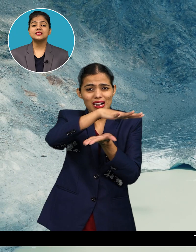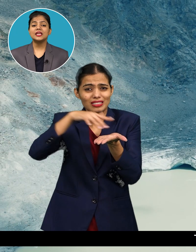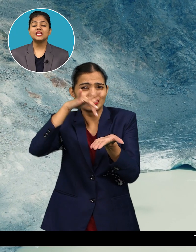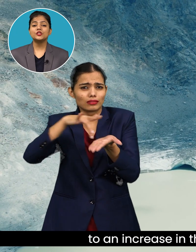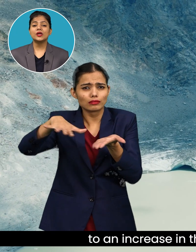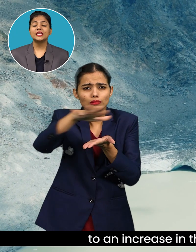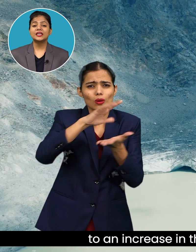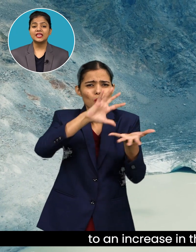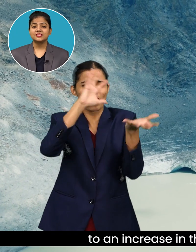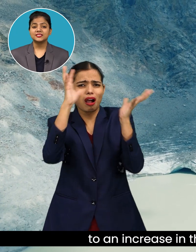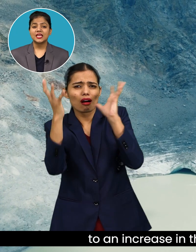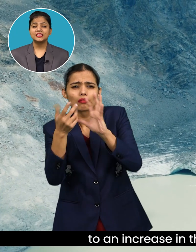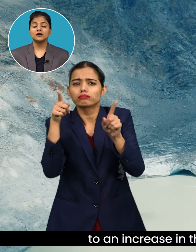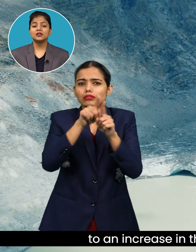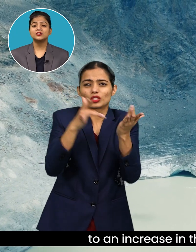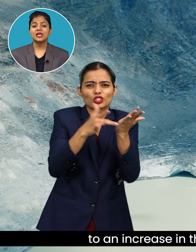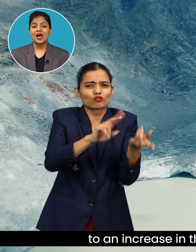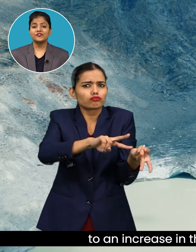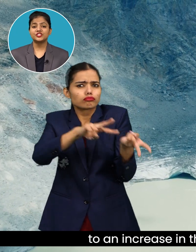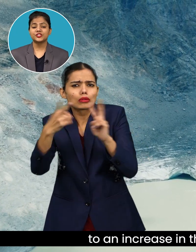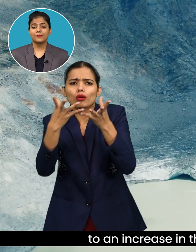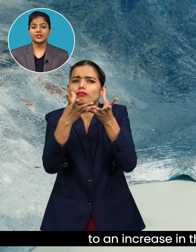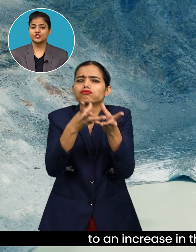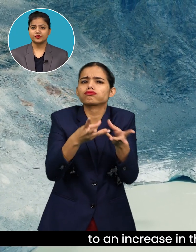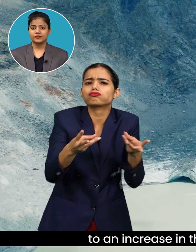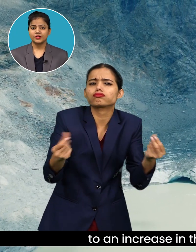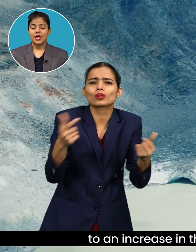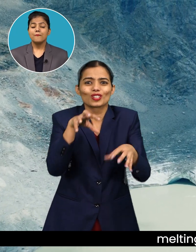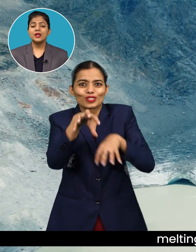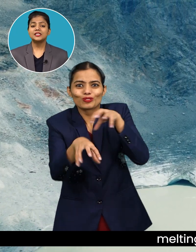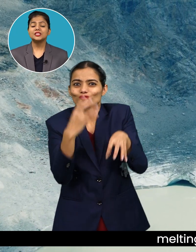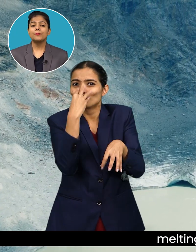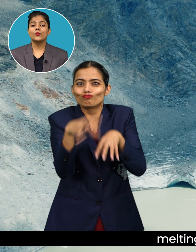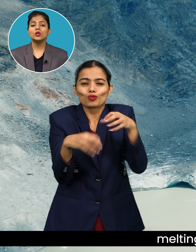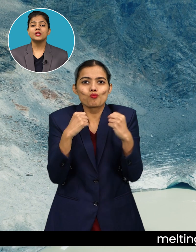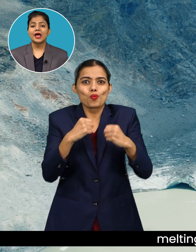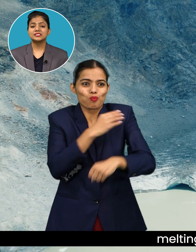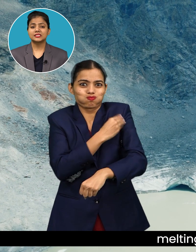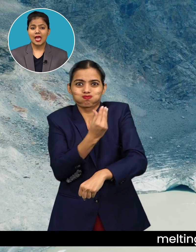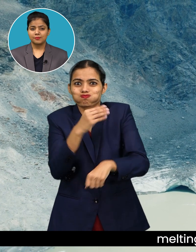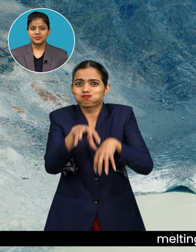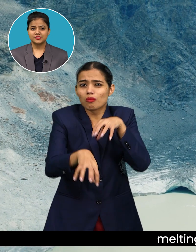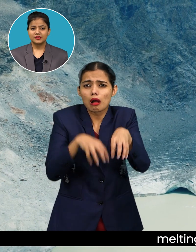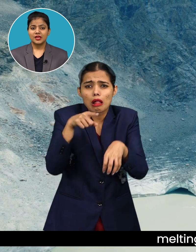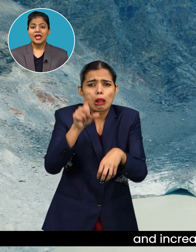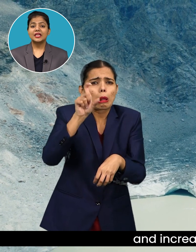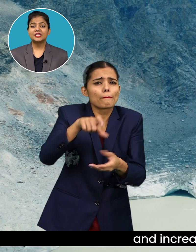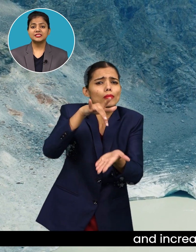This is leading to an increase in the Earth's average temperature, melting the polar ice